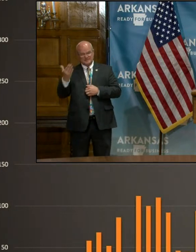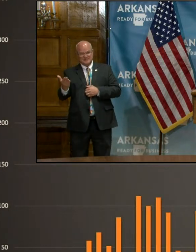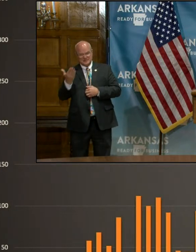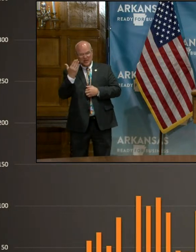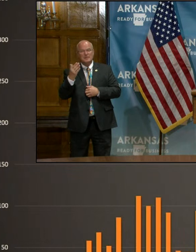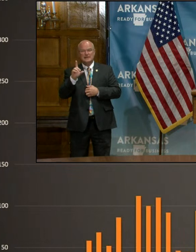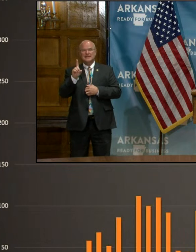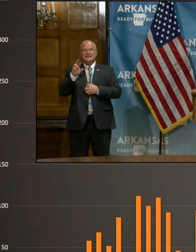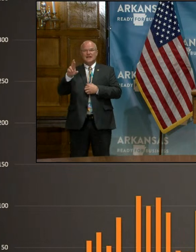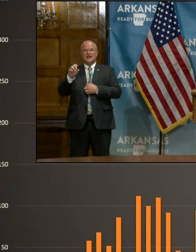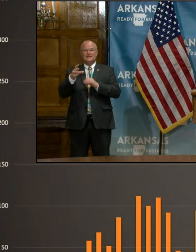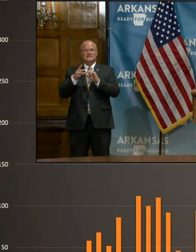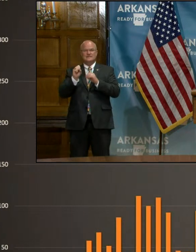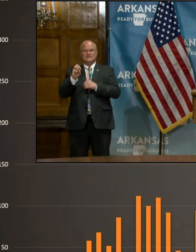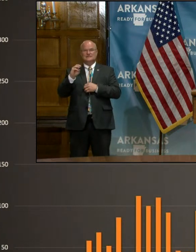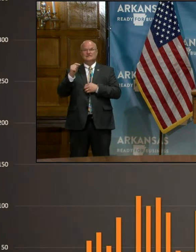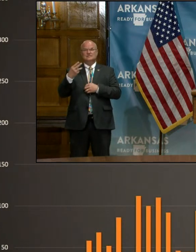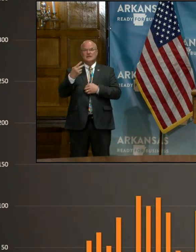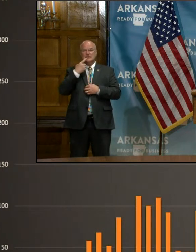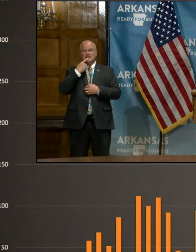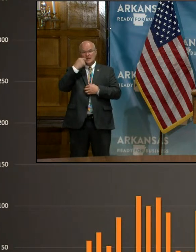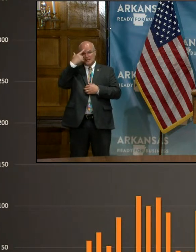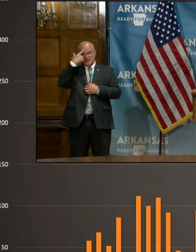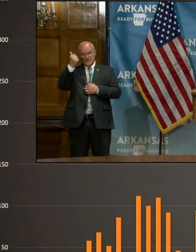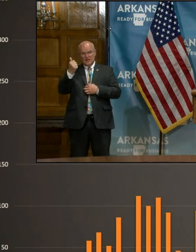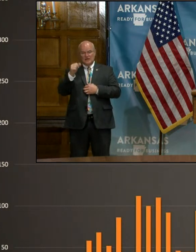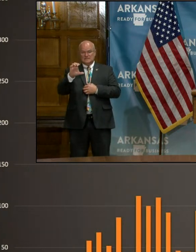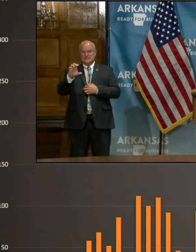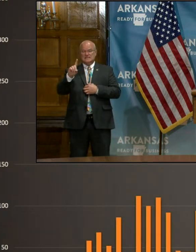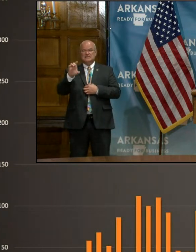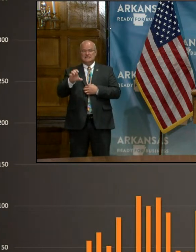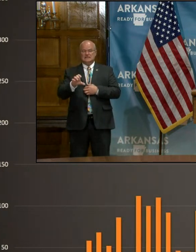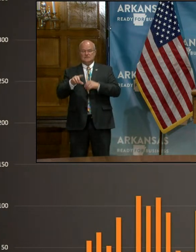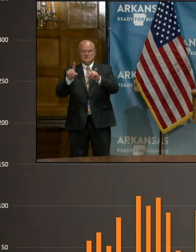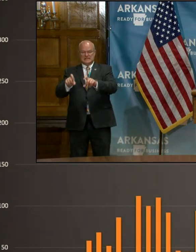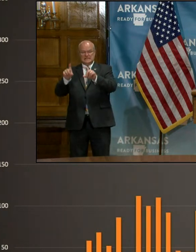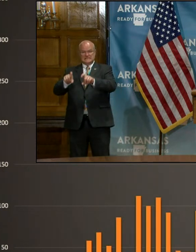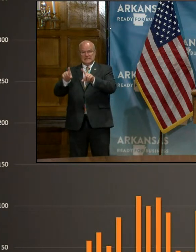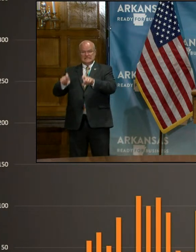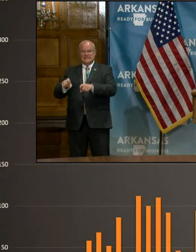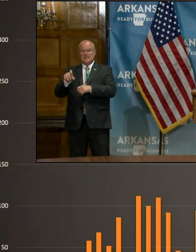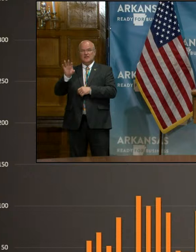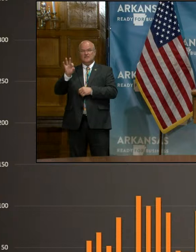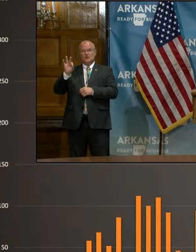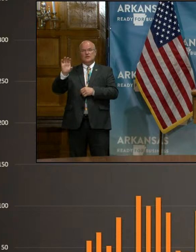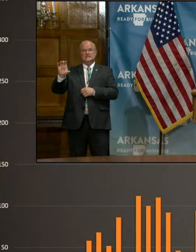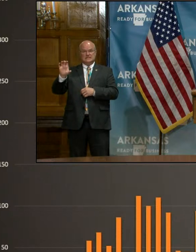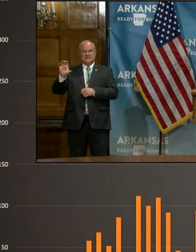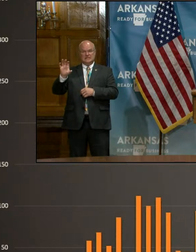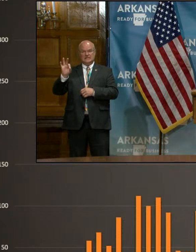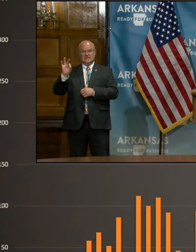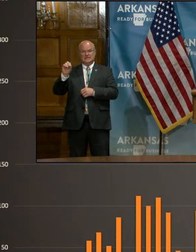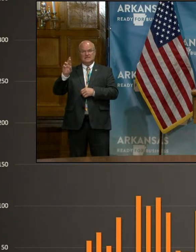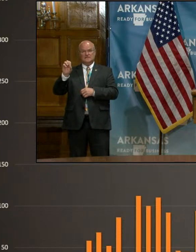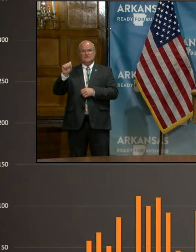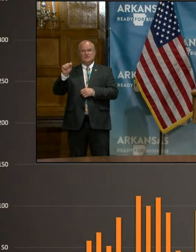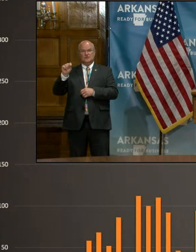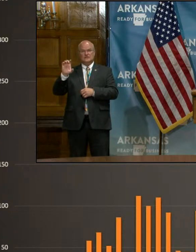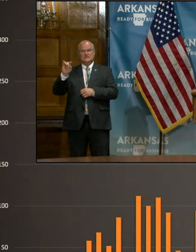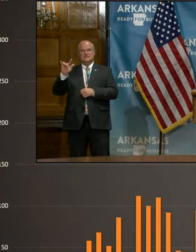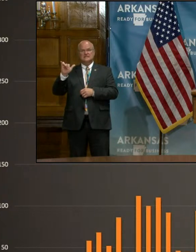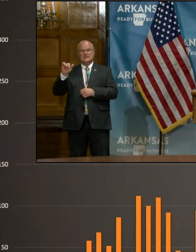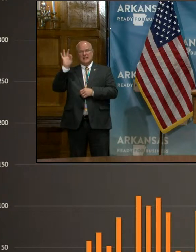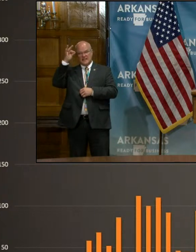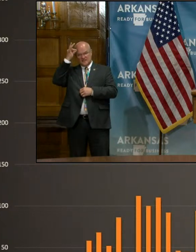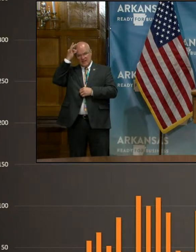as Dr. Smith indicated, because CDC was doing testing in Forest City at the federal